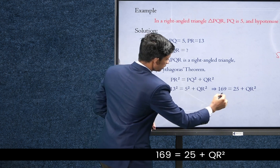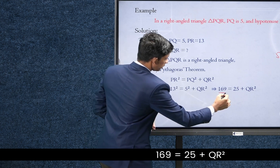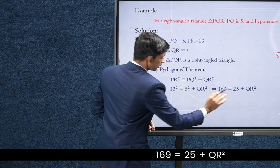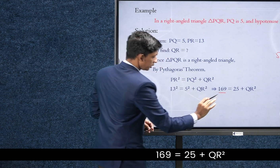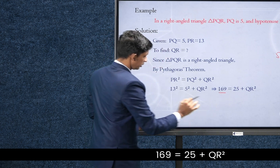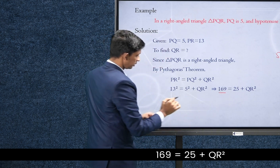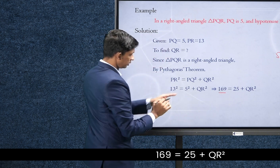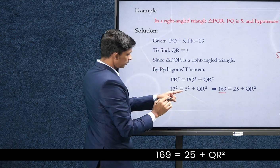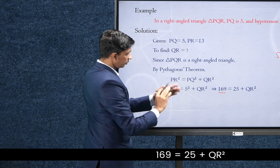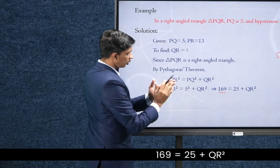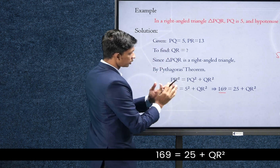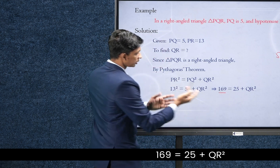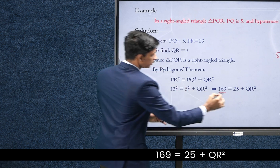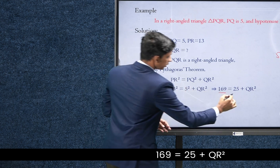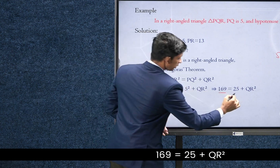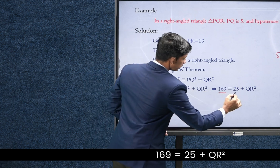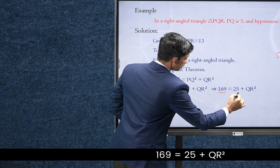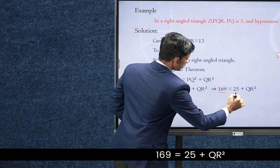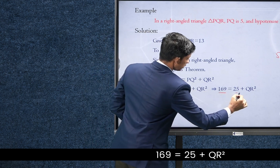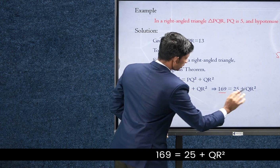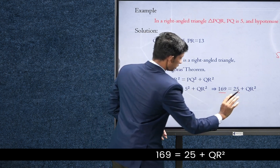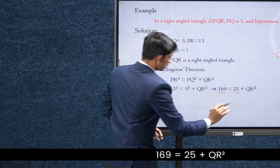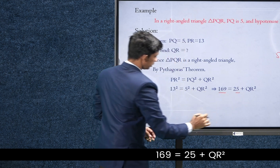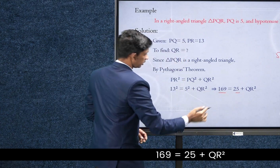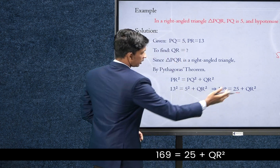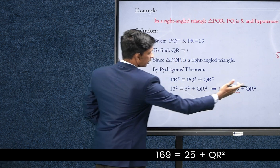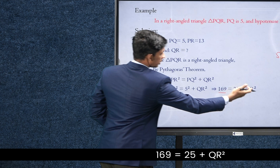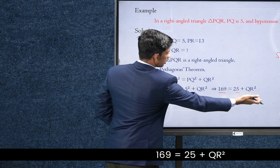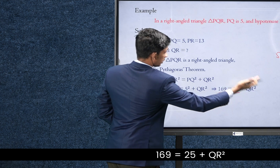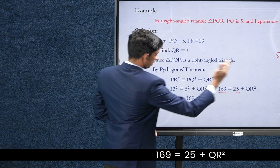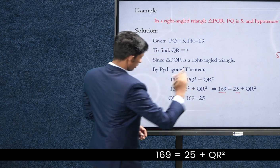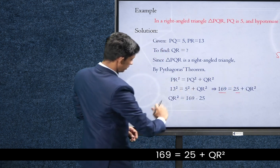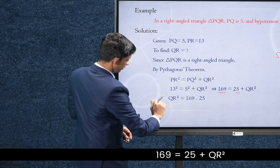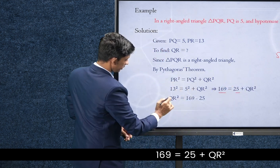Which is equal to 169 is equal to 25 plus QR square.